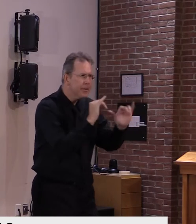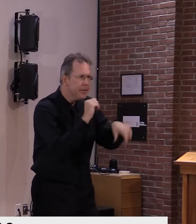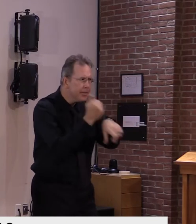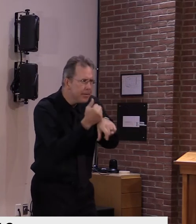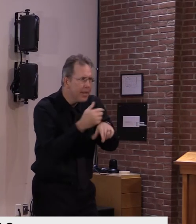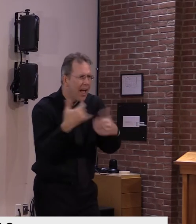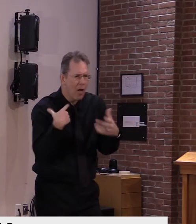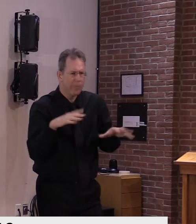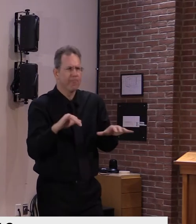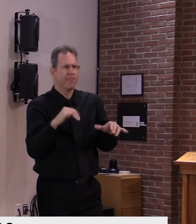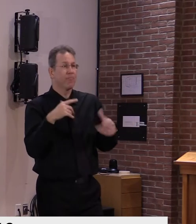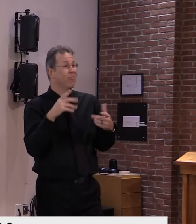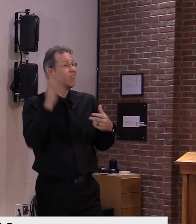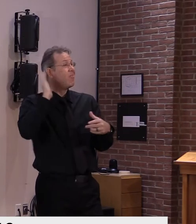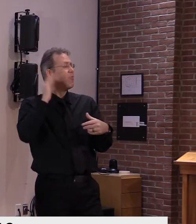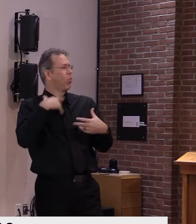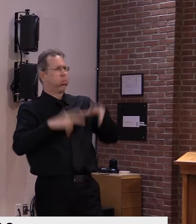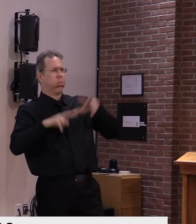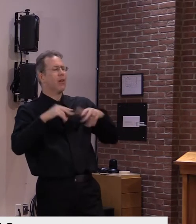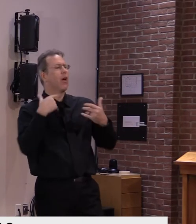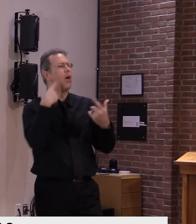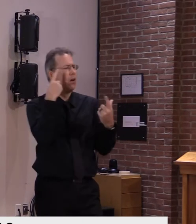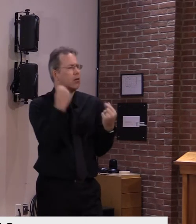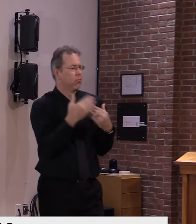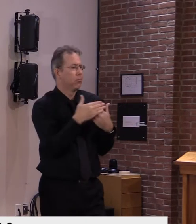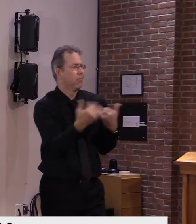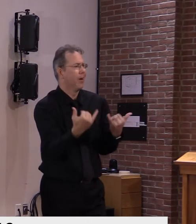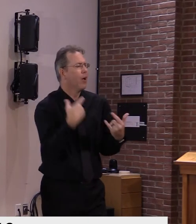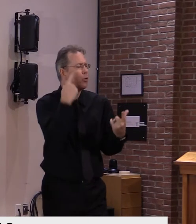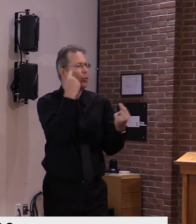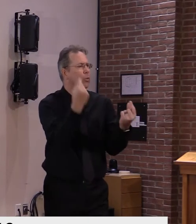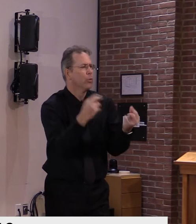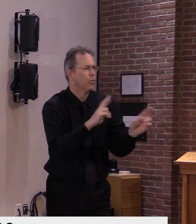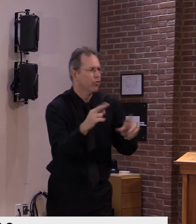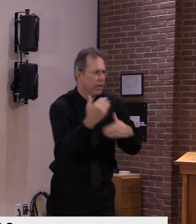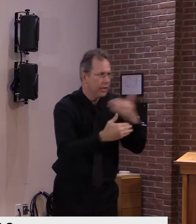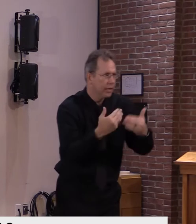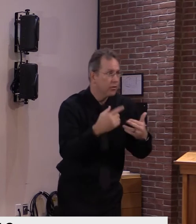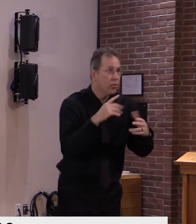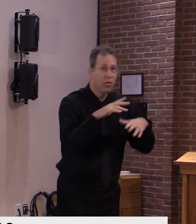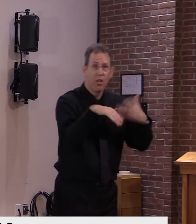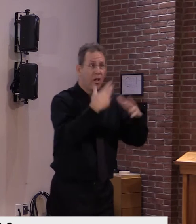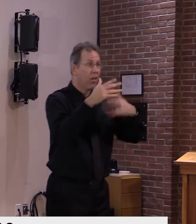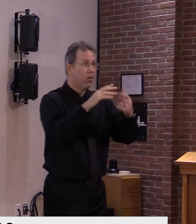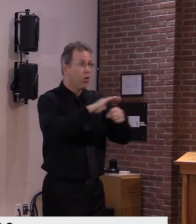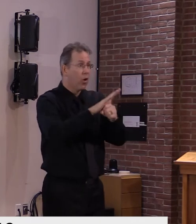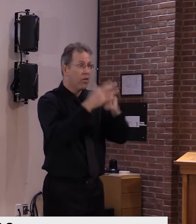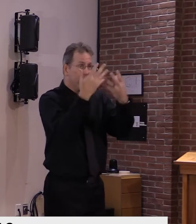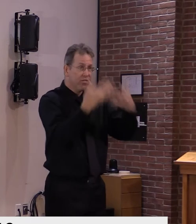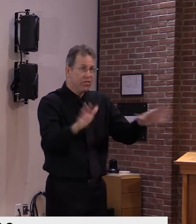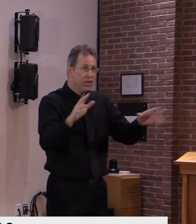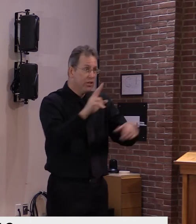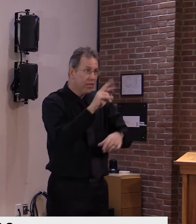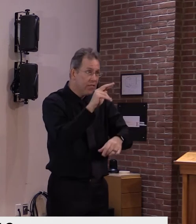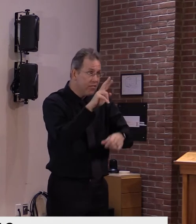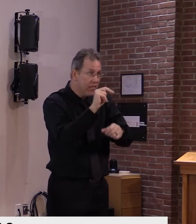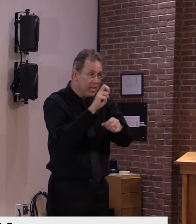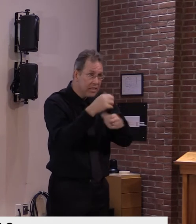we're going to have to continue to evaluate after this is over to see what we do in terms